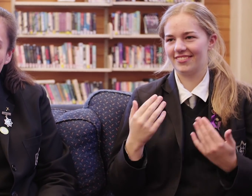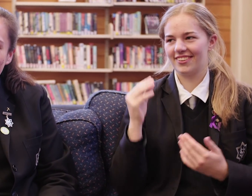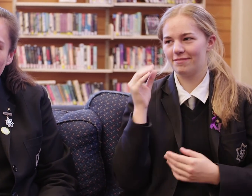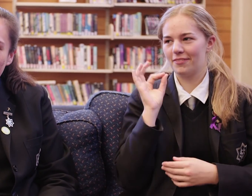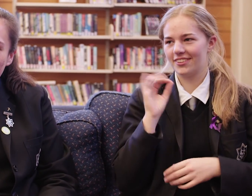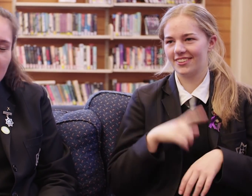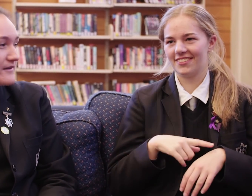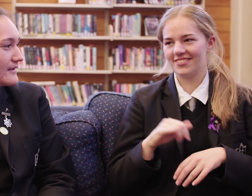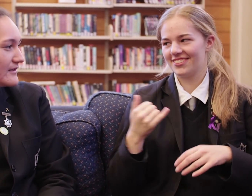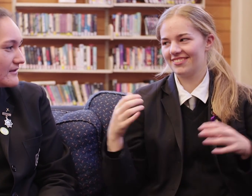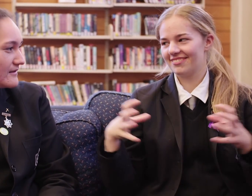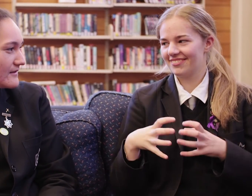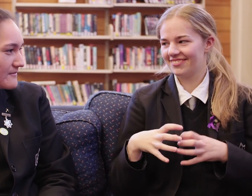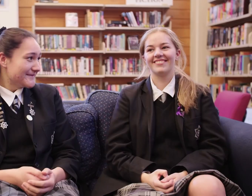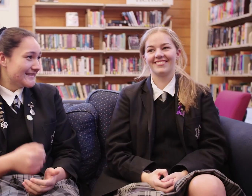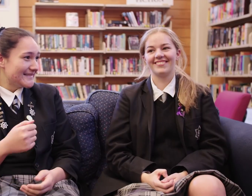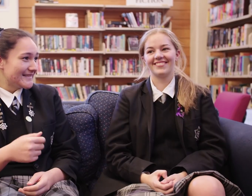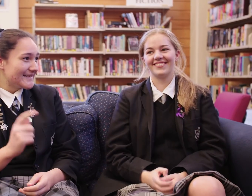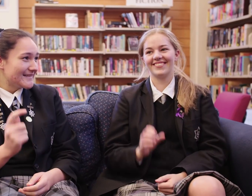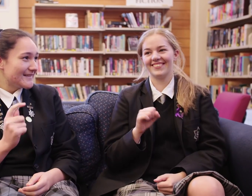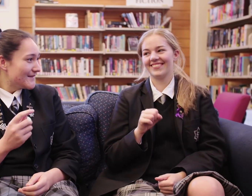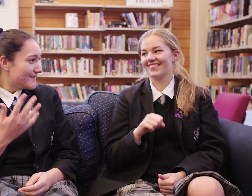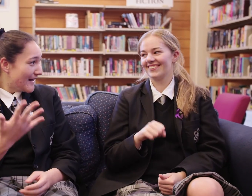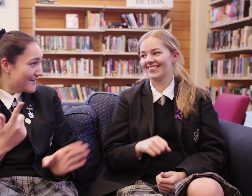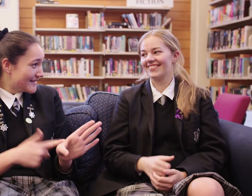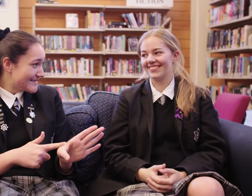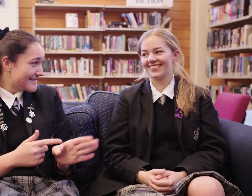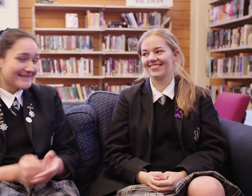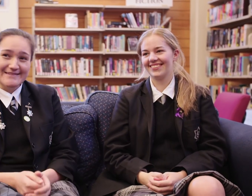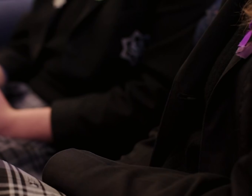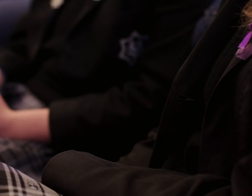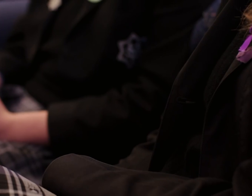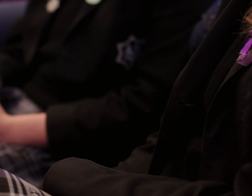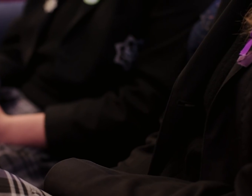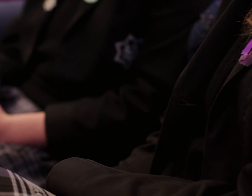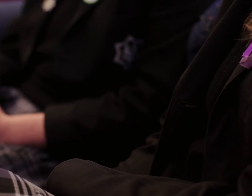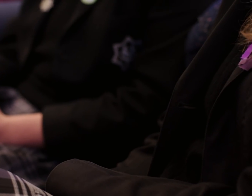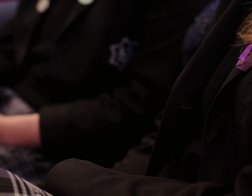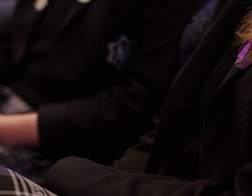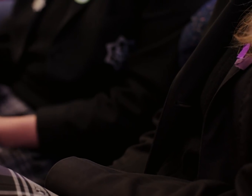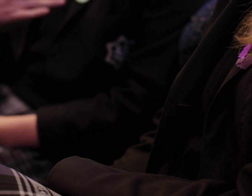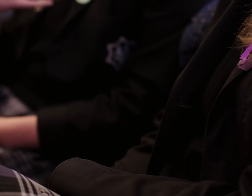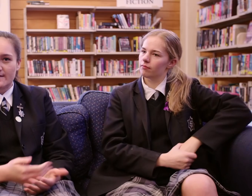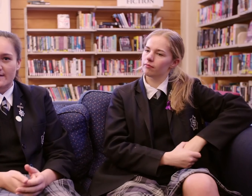Yeah, the first day at morning tea. Nearly 5 years. Yeah. So when I first met Zoe in year